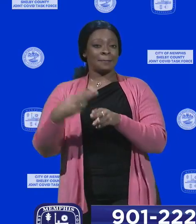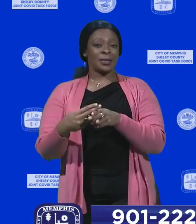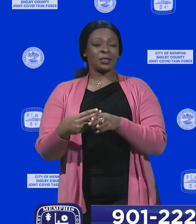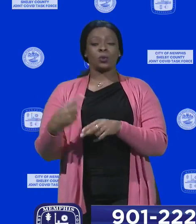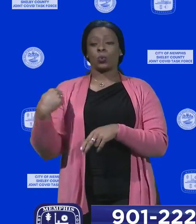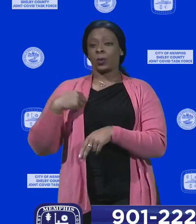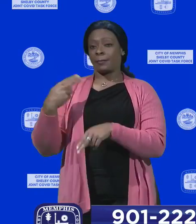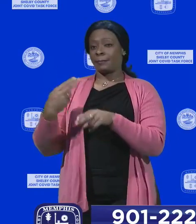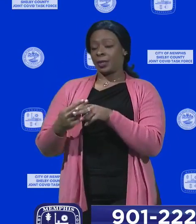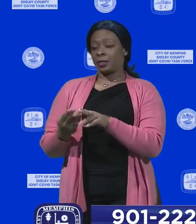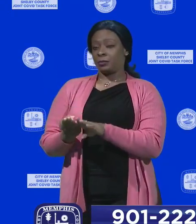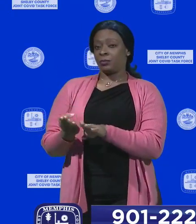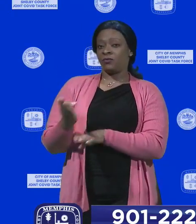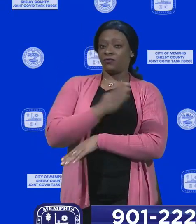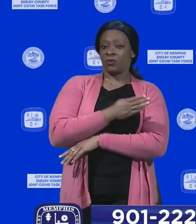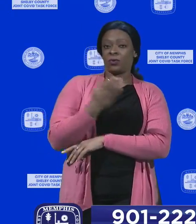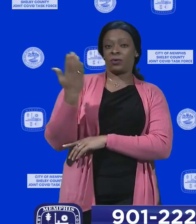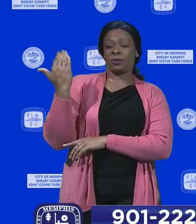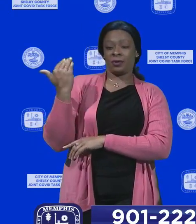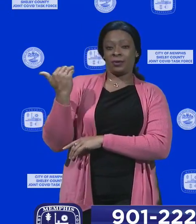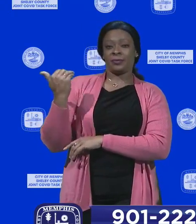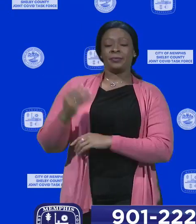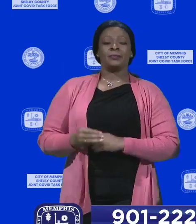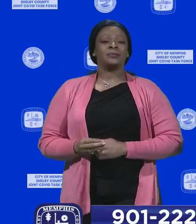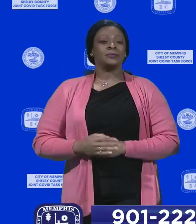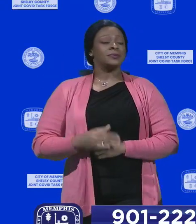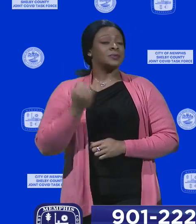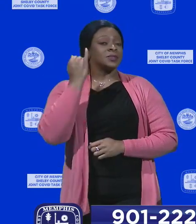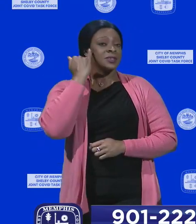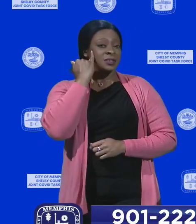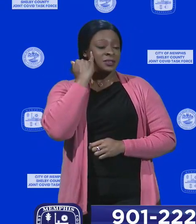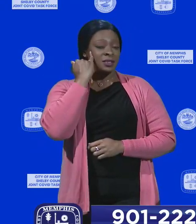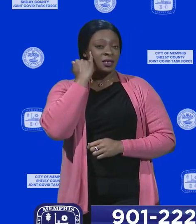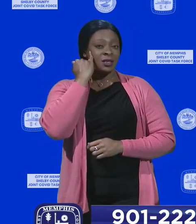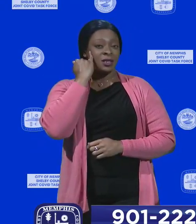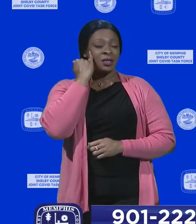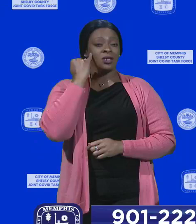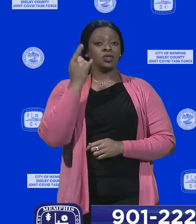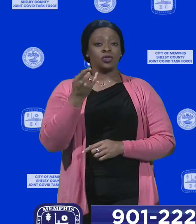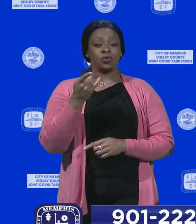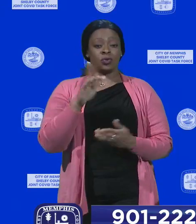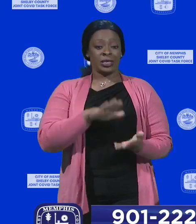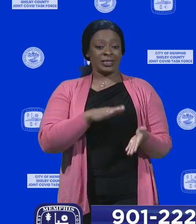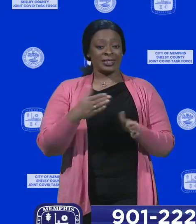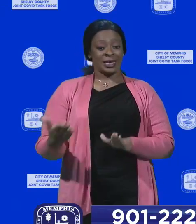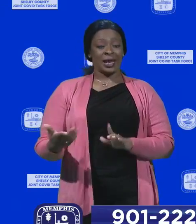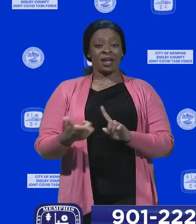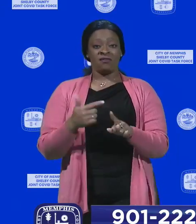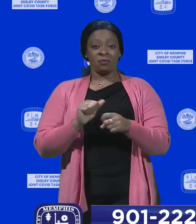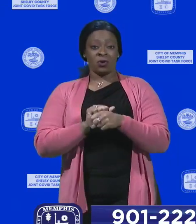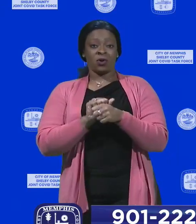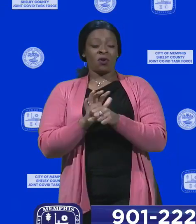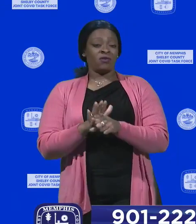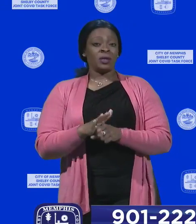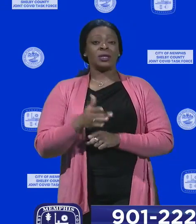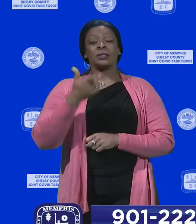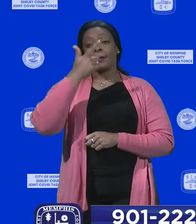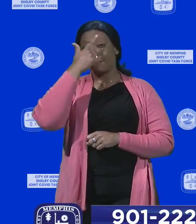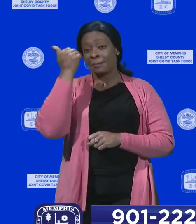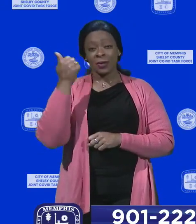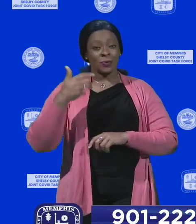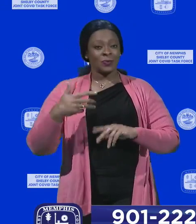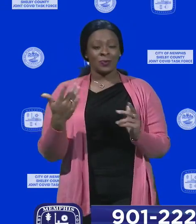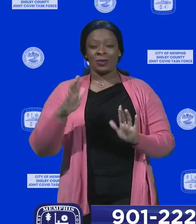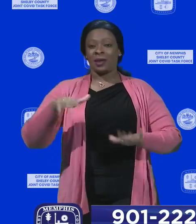as we have mentioned previously here, if you die at this point from COVID, it's because you're not